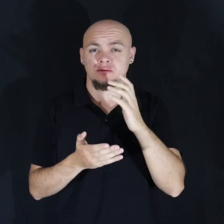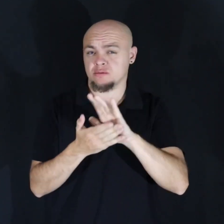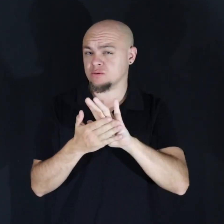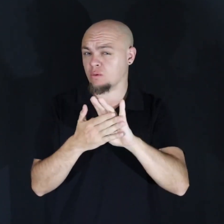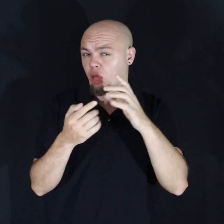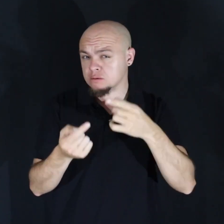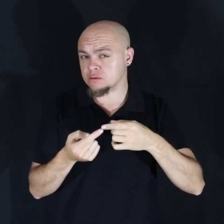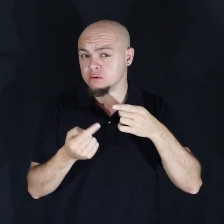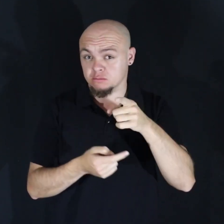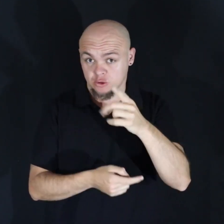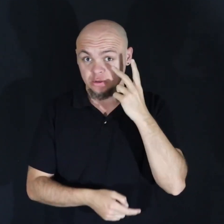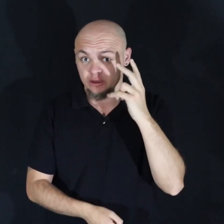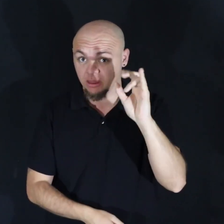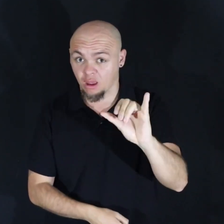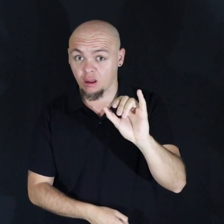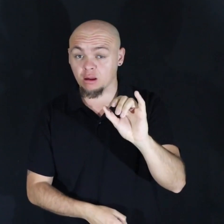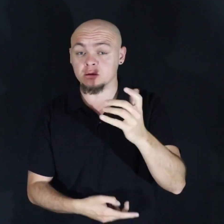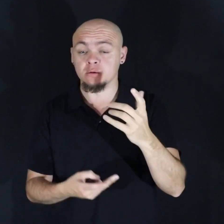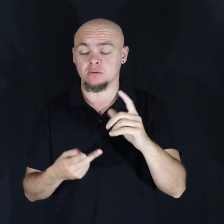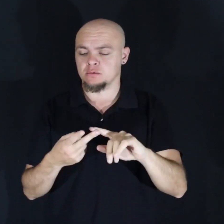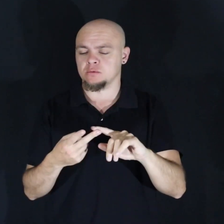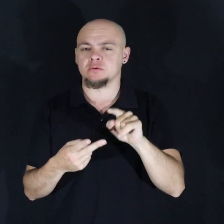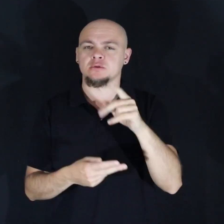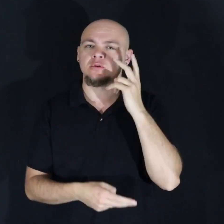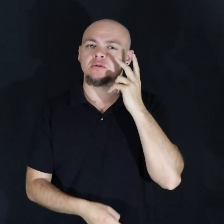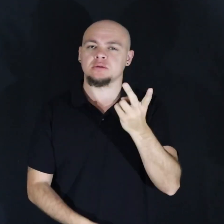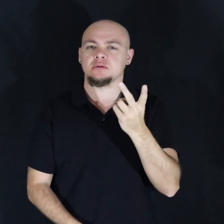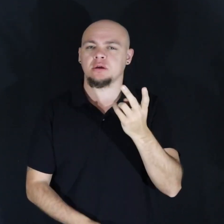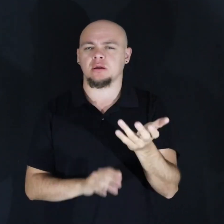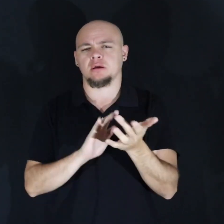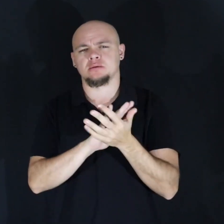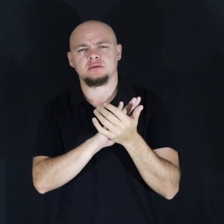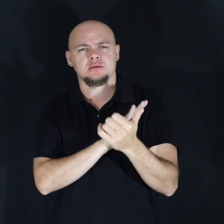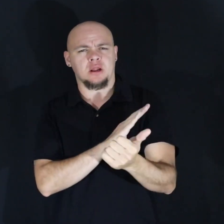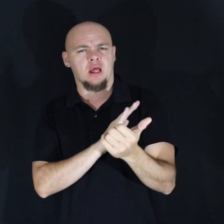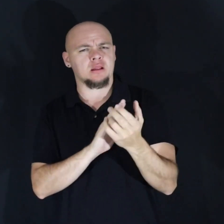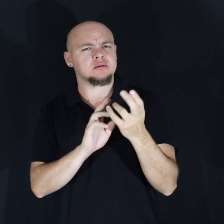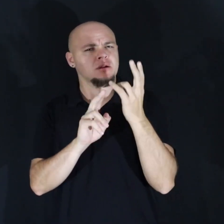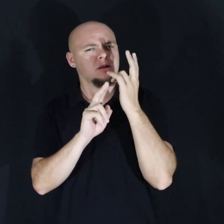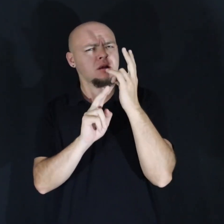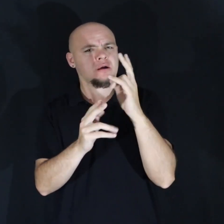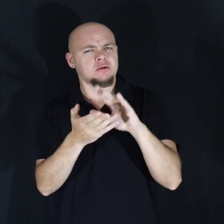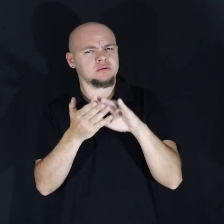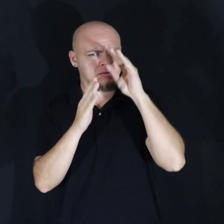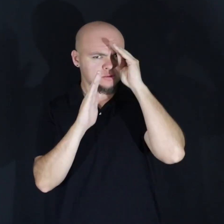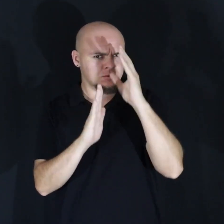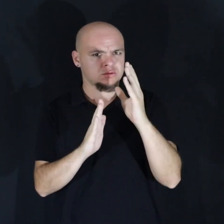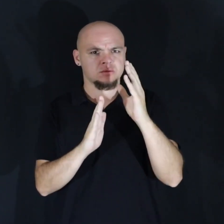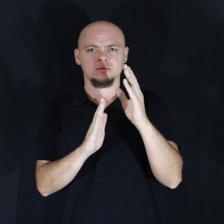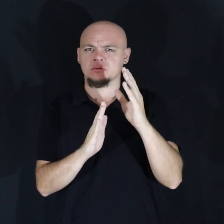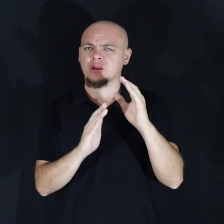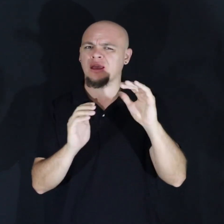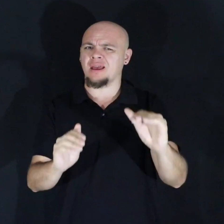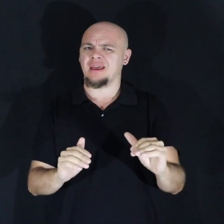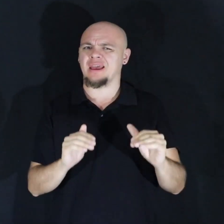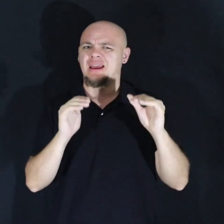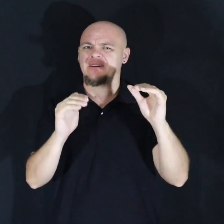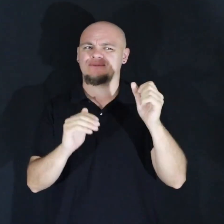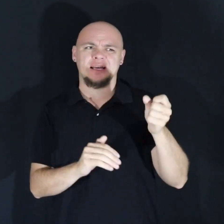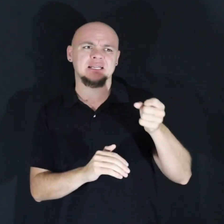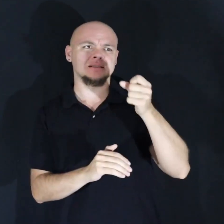school? Or do you see a talented honor student who conquered advanced